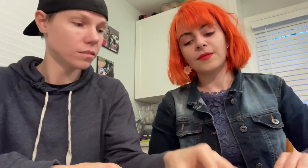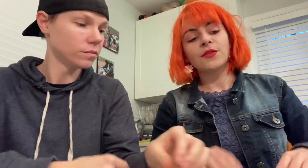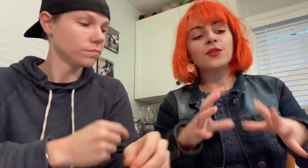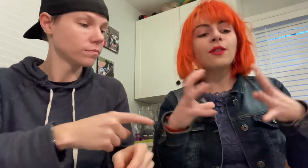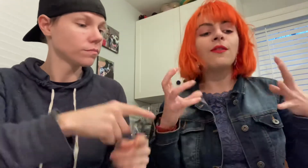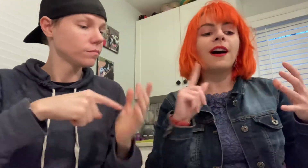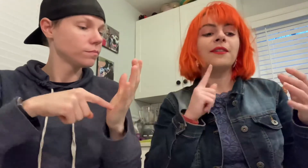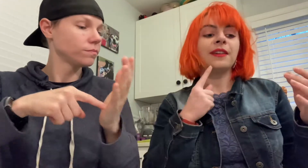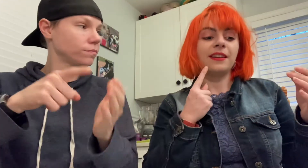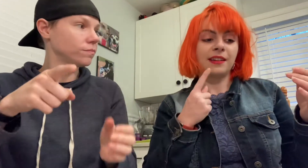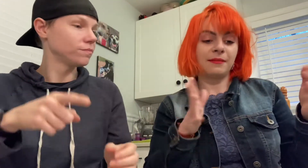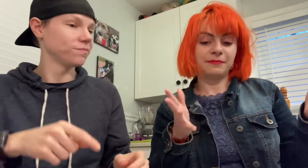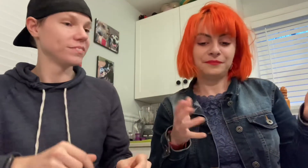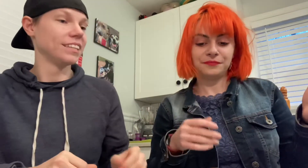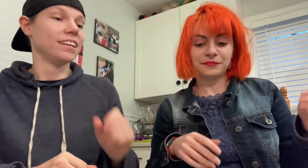There's a lot of candy.